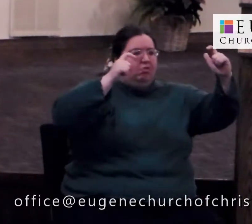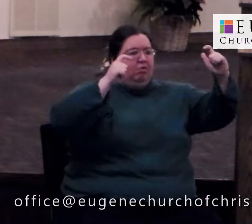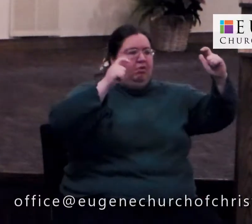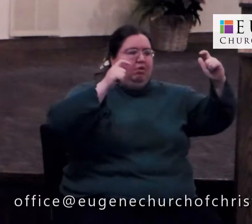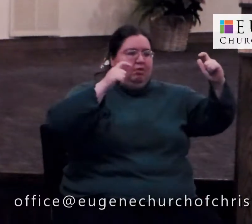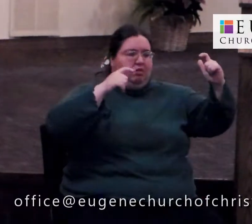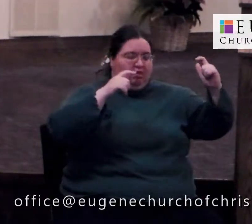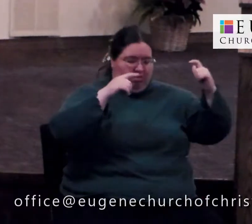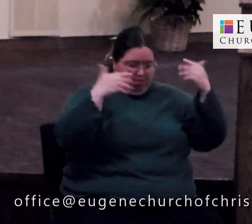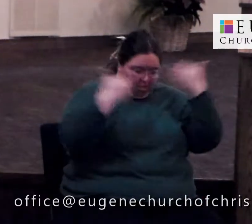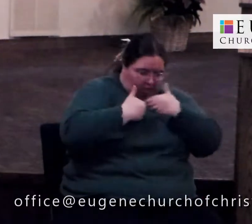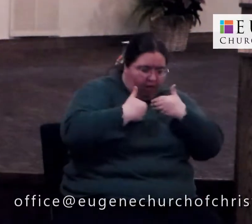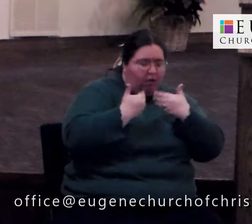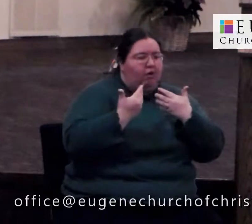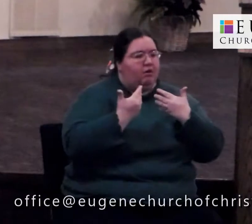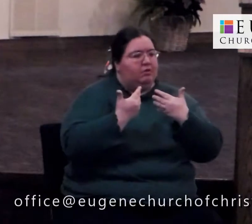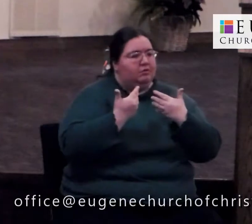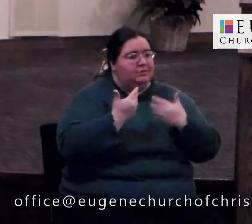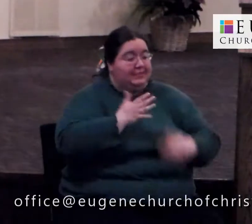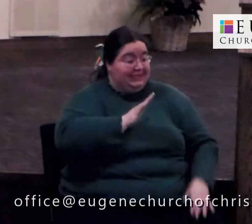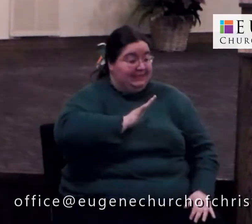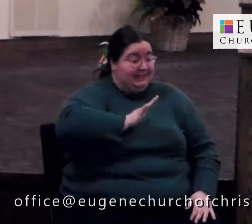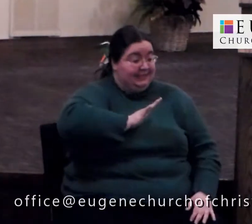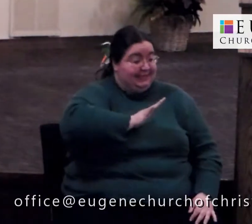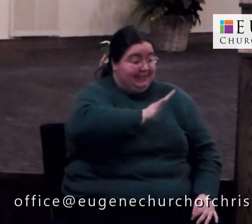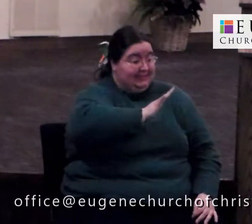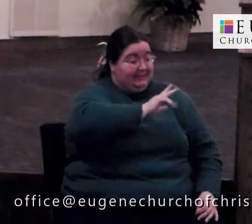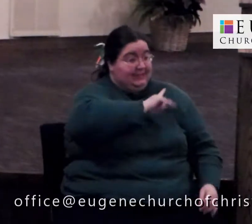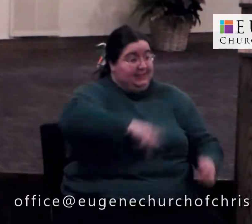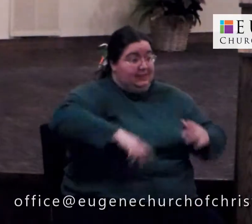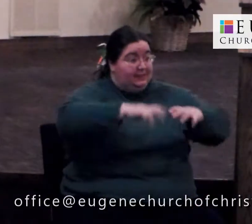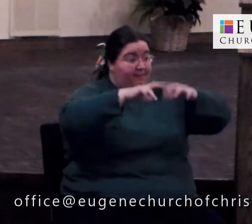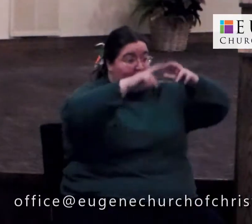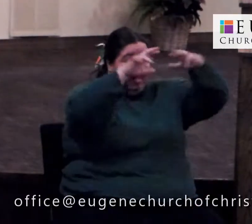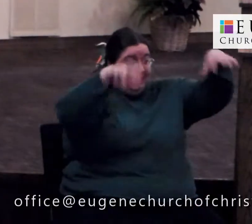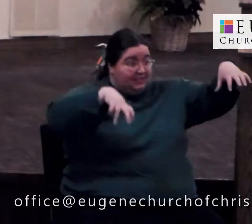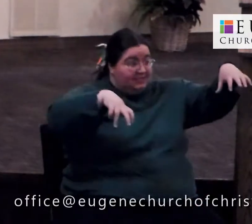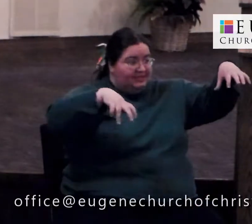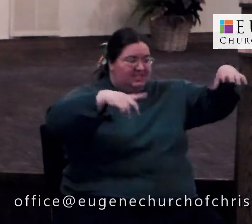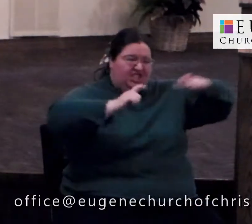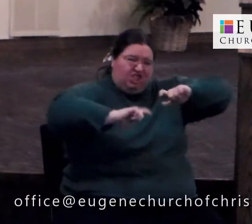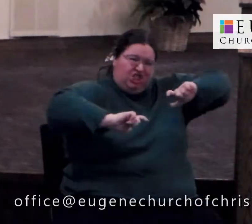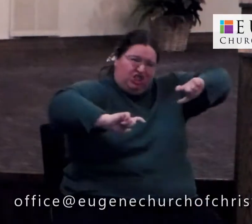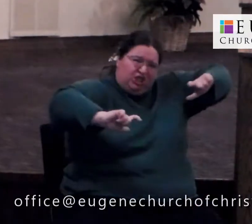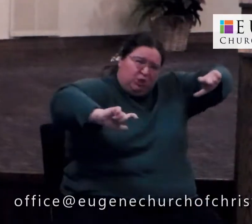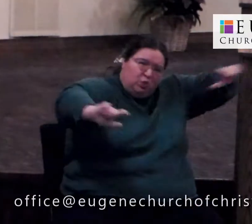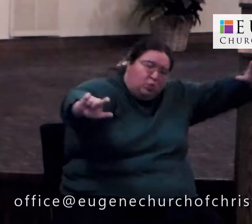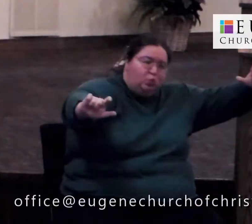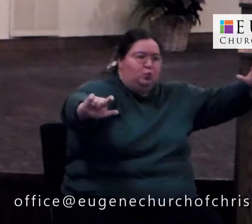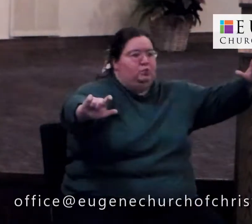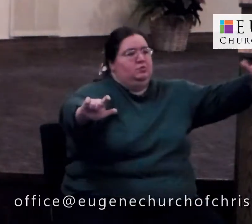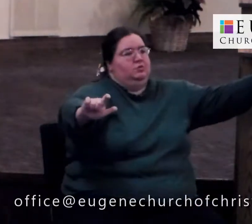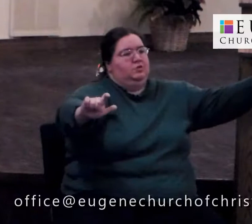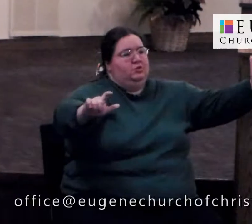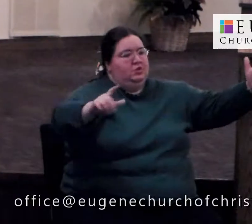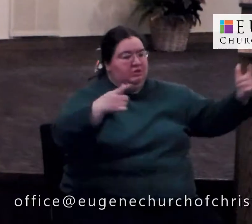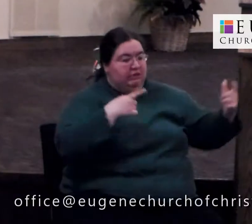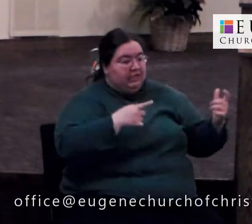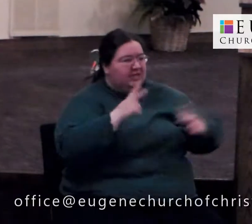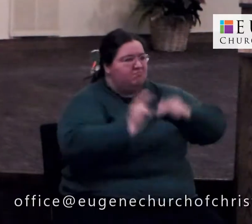largest palaces in that part of the world. And he wanted to build this incredible thing so everyone would look up there to him and see